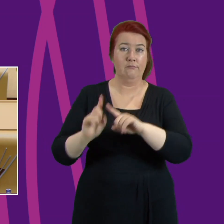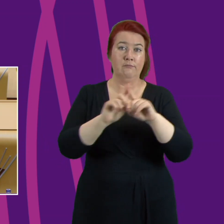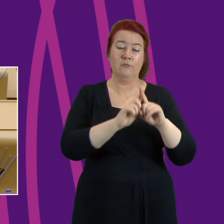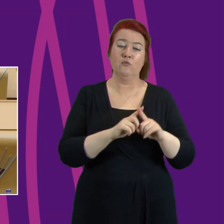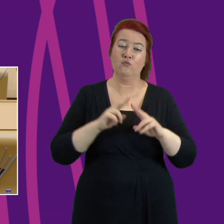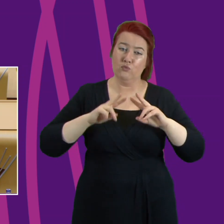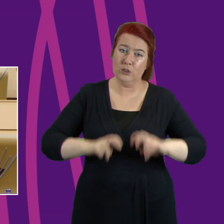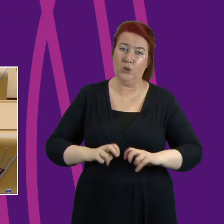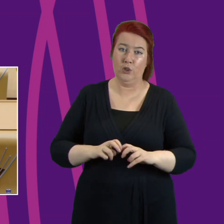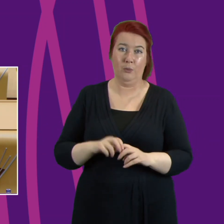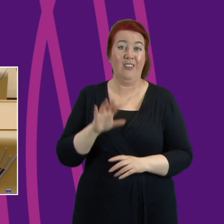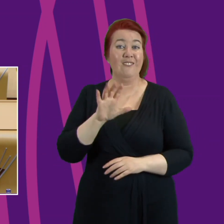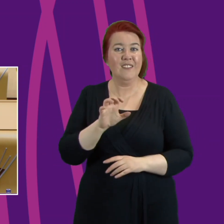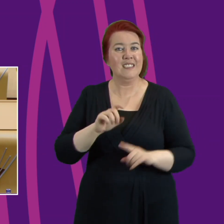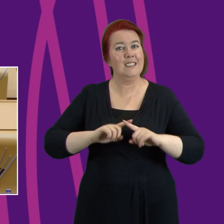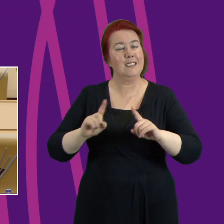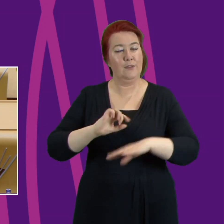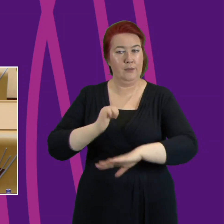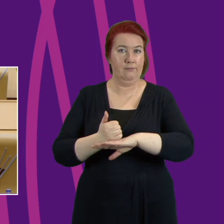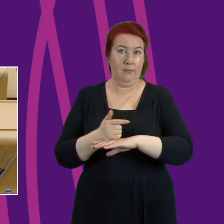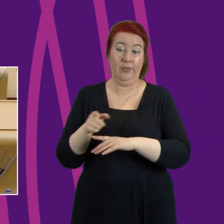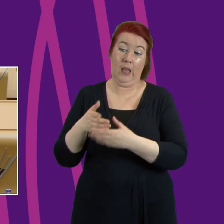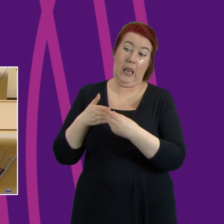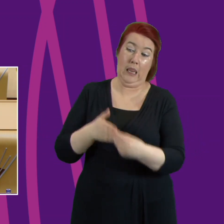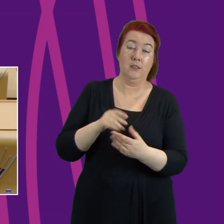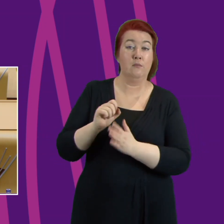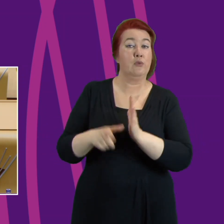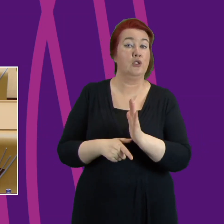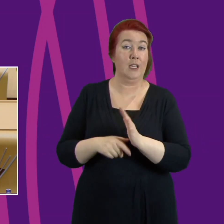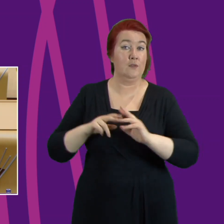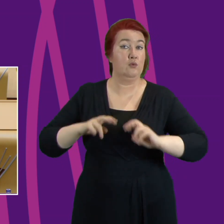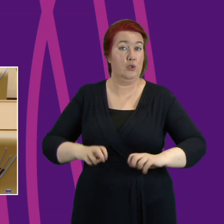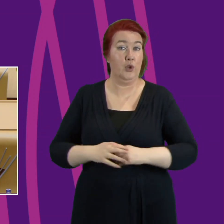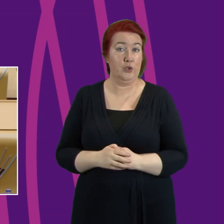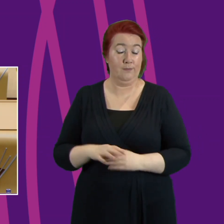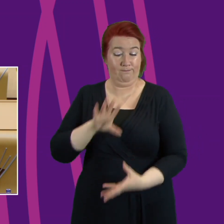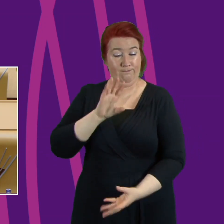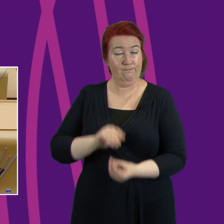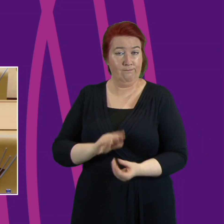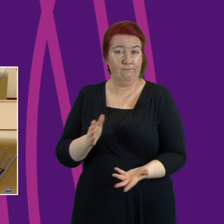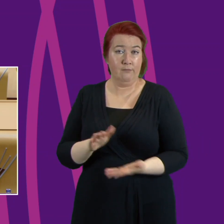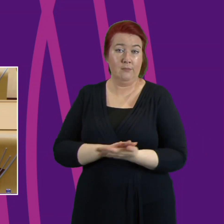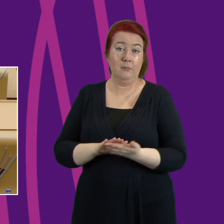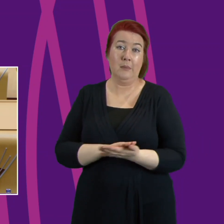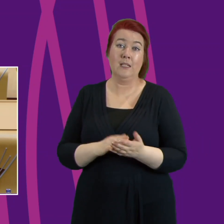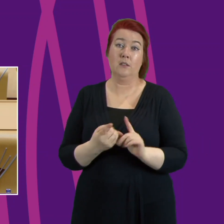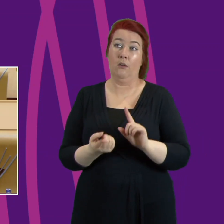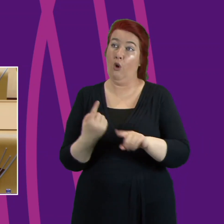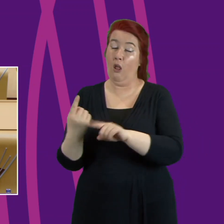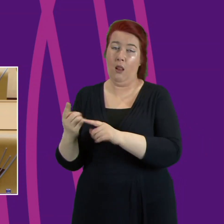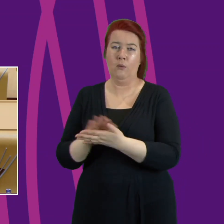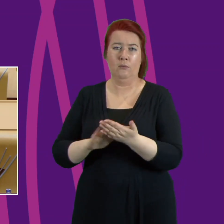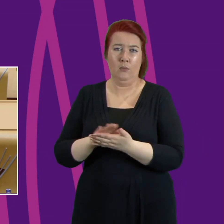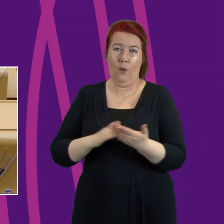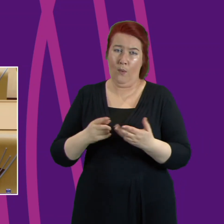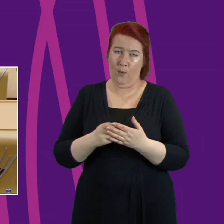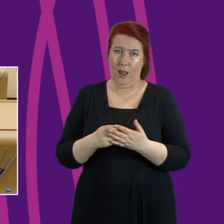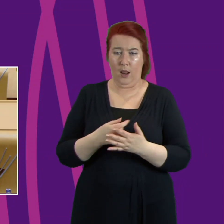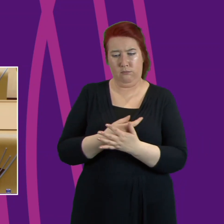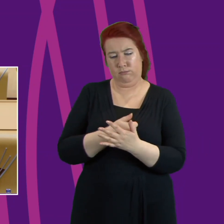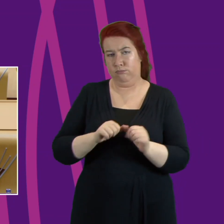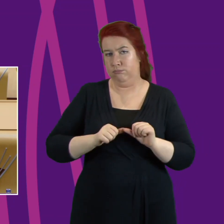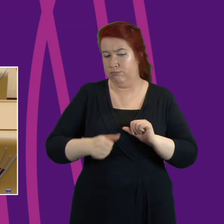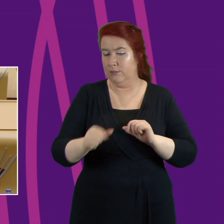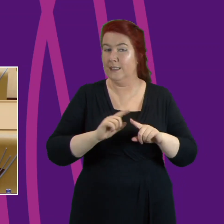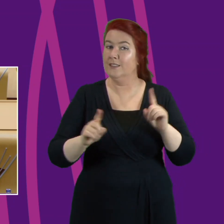15 different institutions leading on projects. In summary, the outcome of the call is a programme of projects meeting the aim